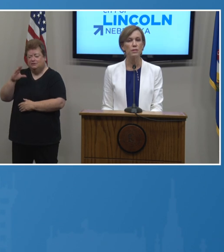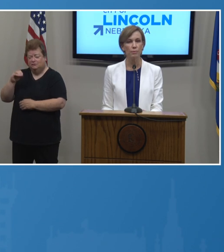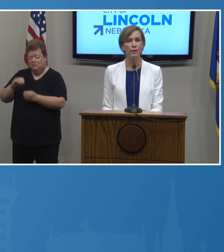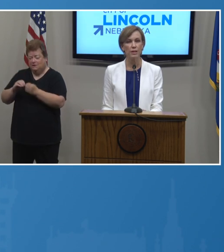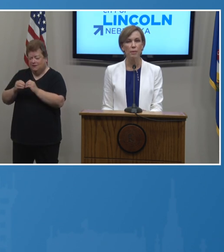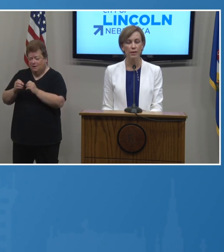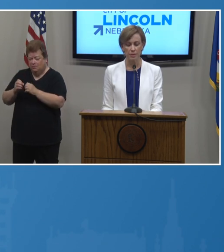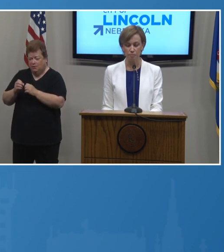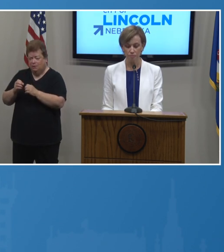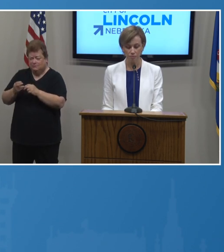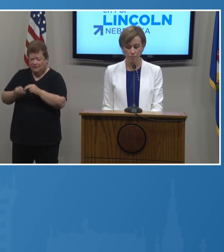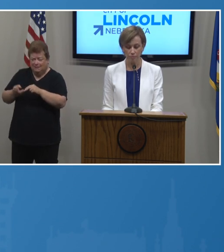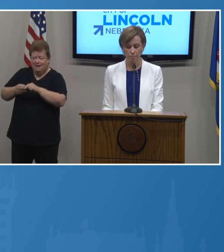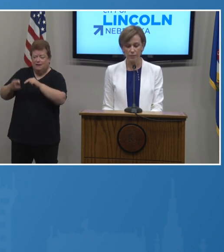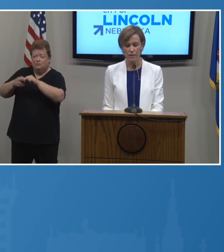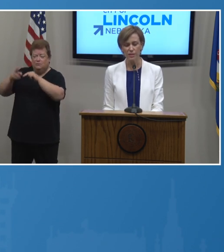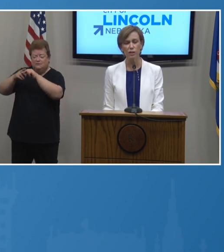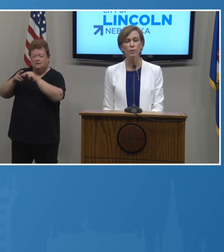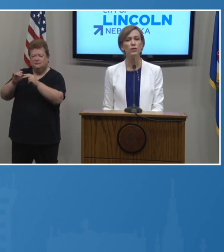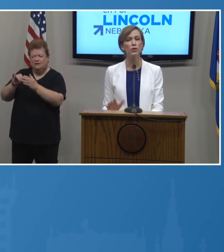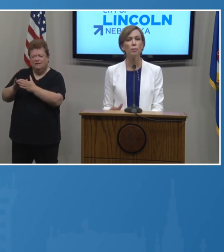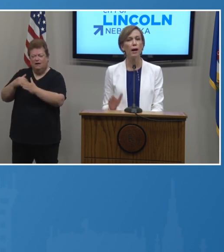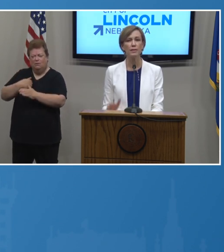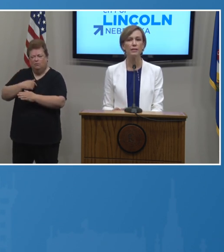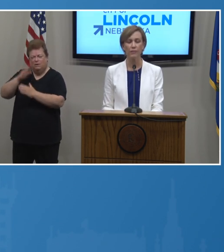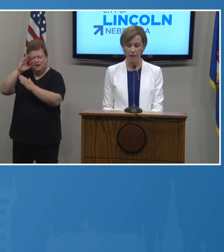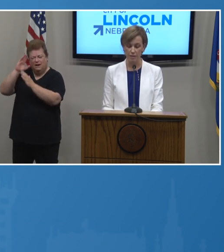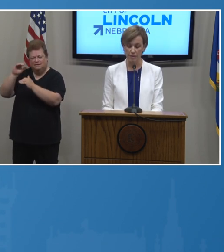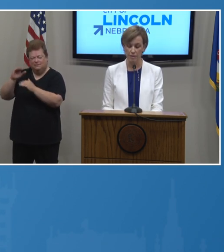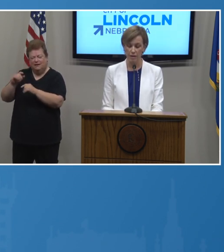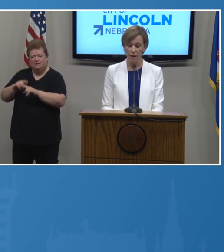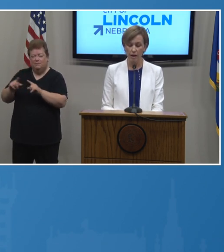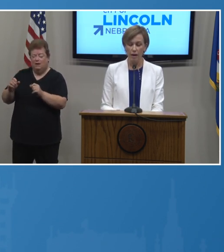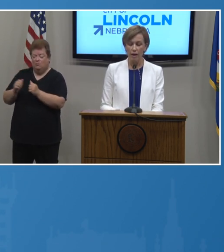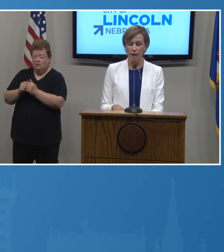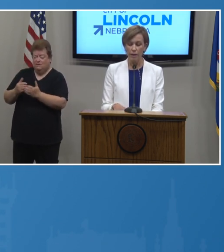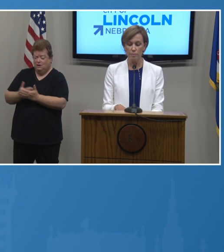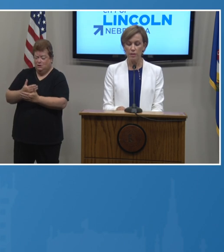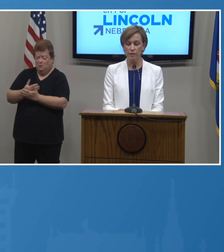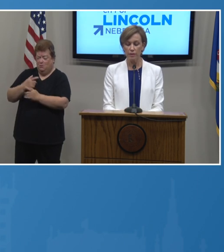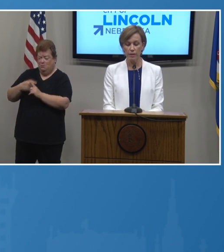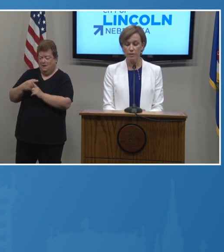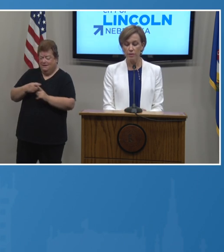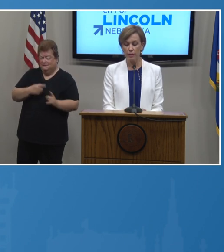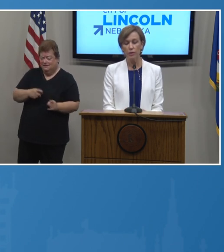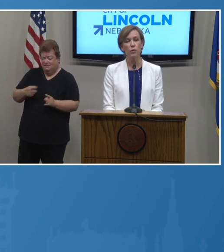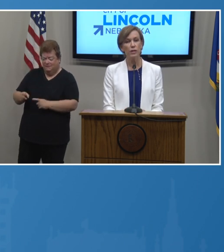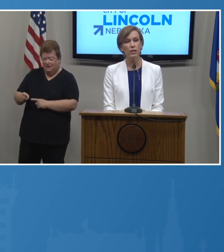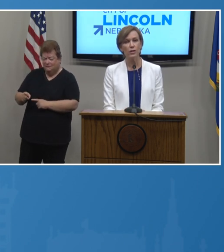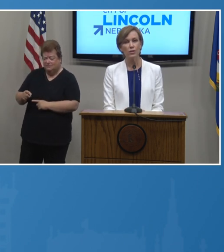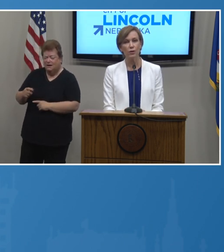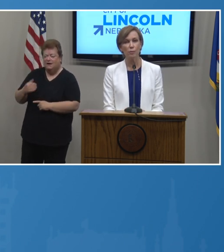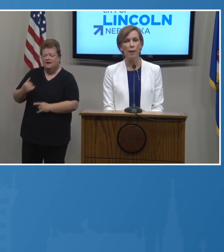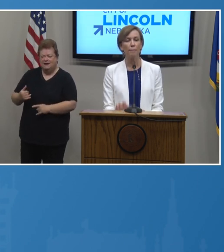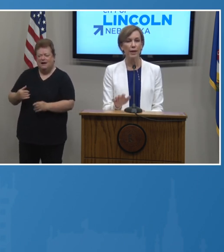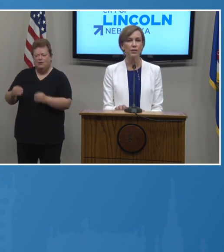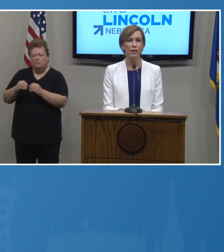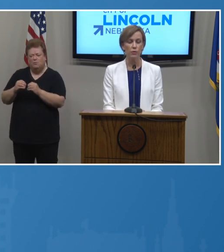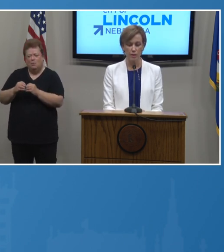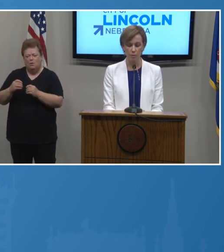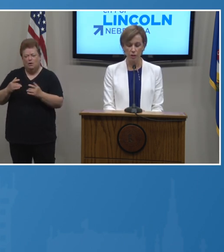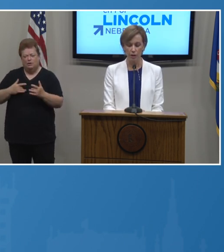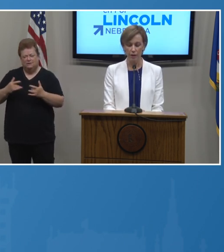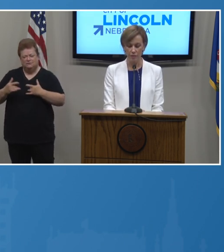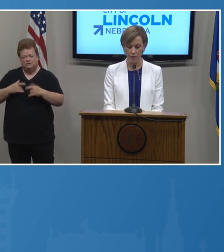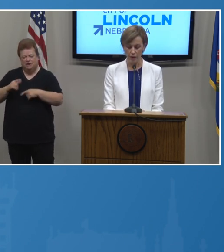cases was somewhat expected. Still, with new positive cases, comes an increased concern about